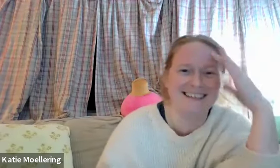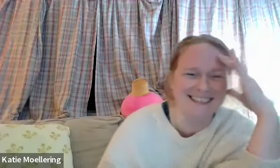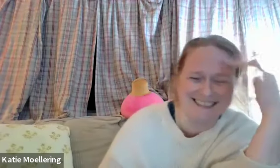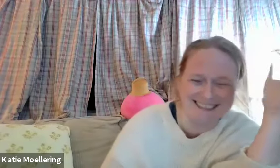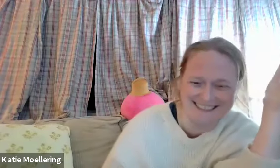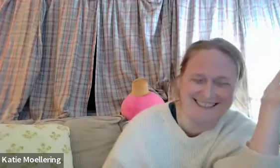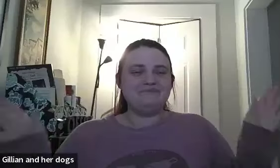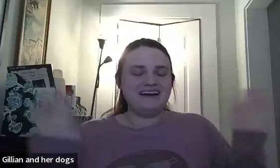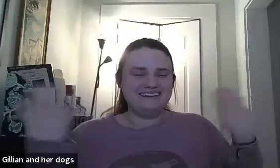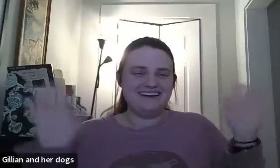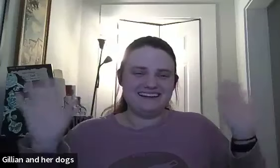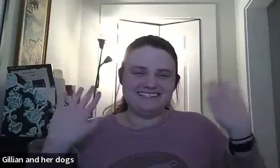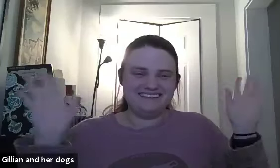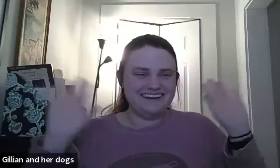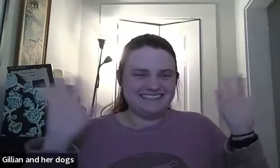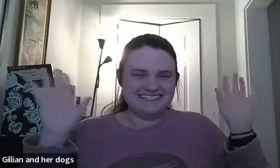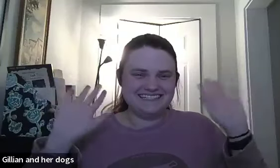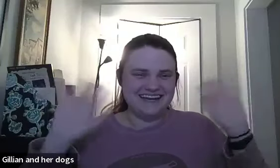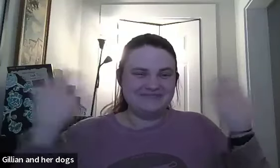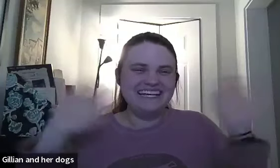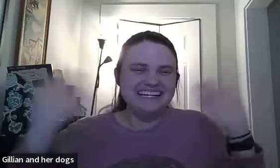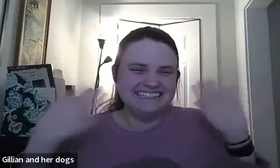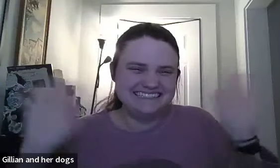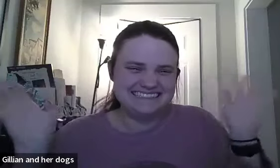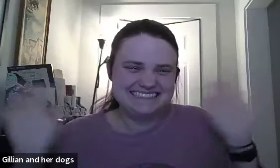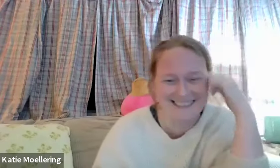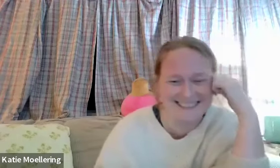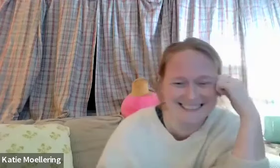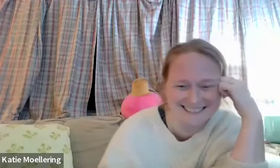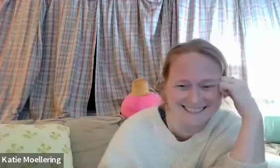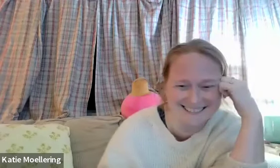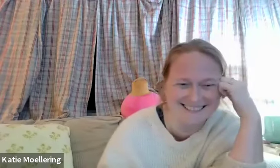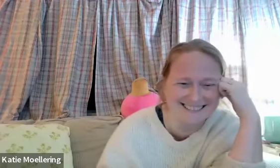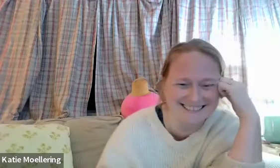Well, bye, you guys. See you guys next time. Bye, everybody.